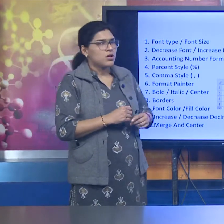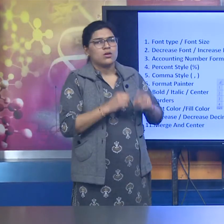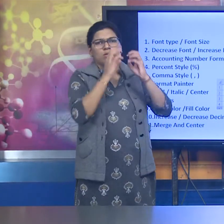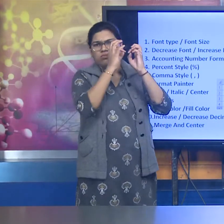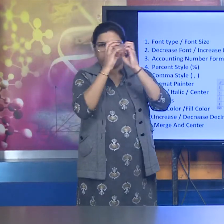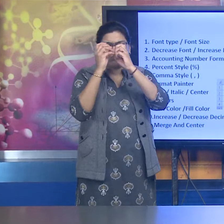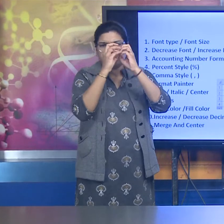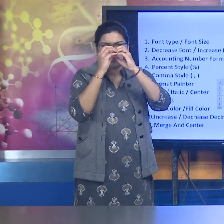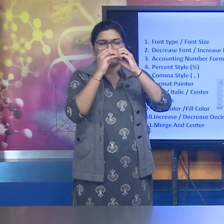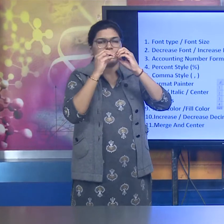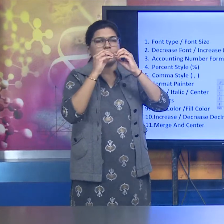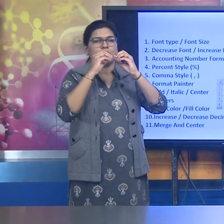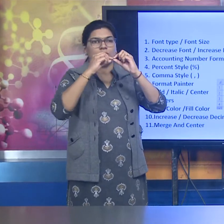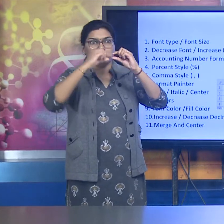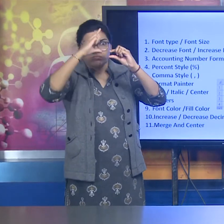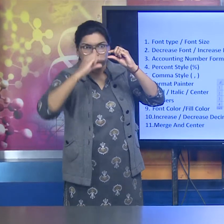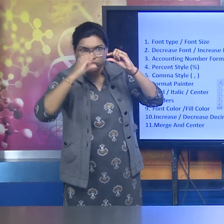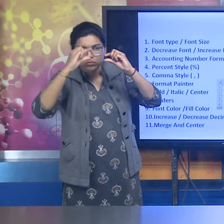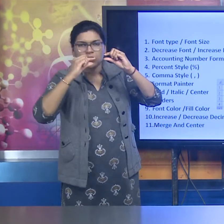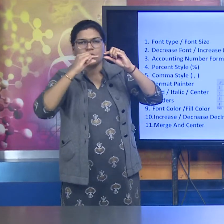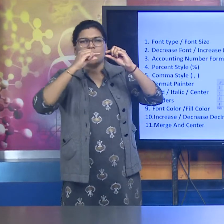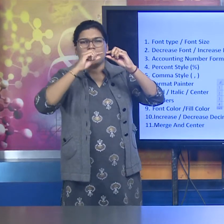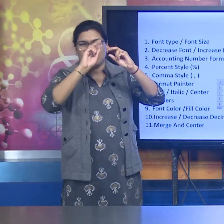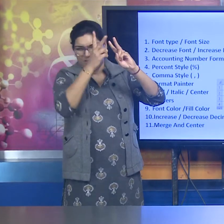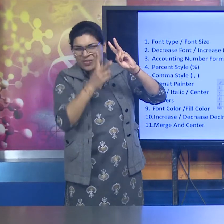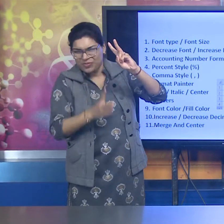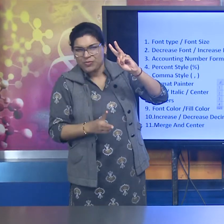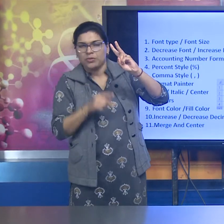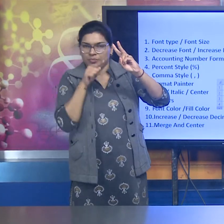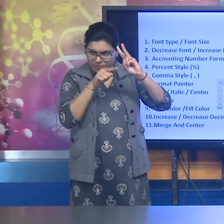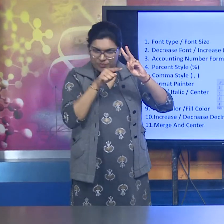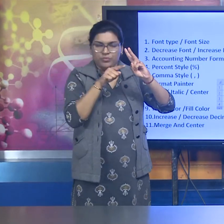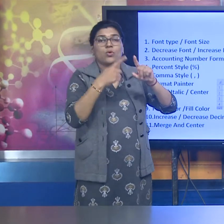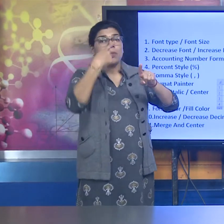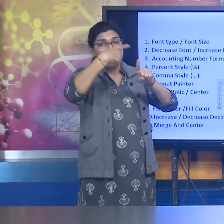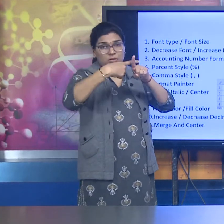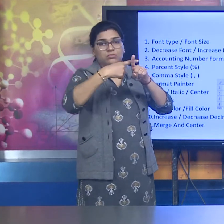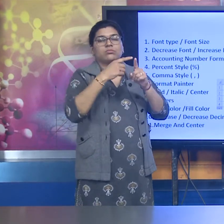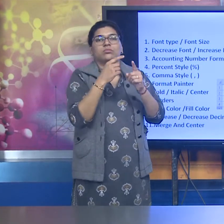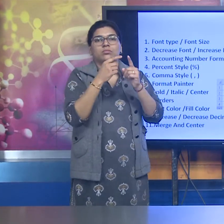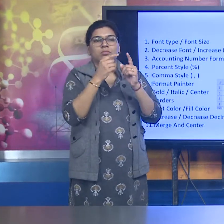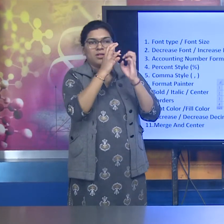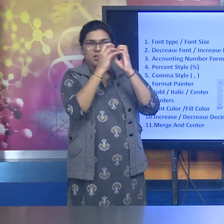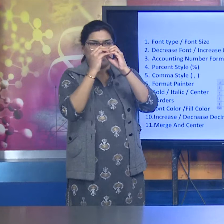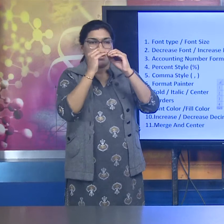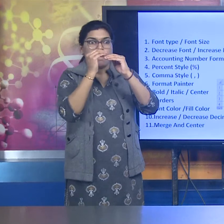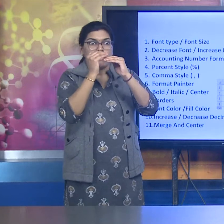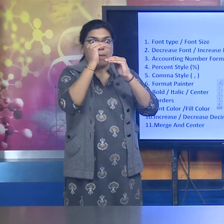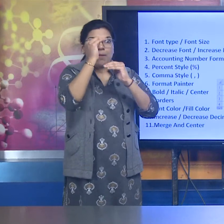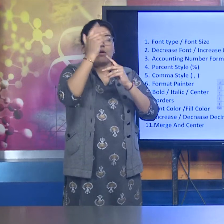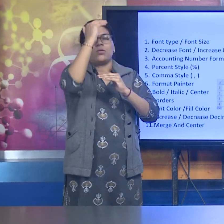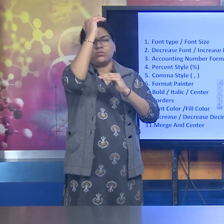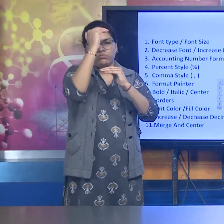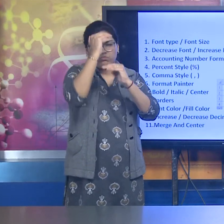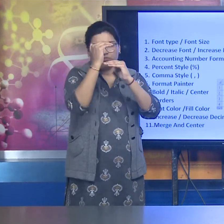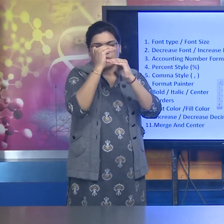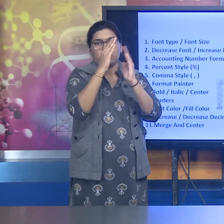it has these 11 parts in it. The first one is font